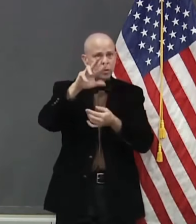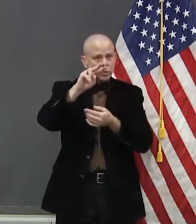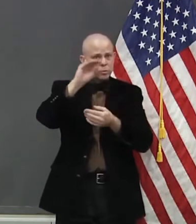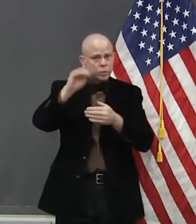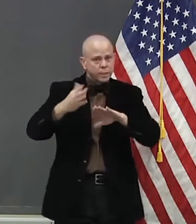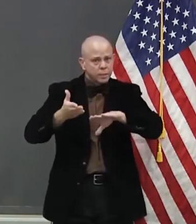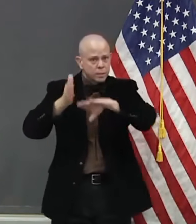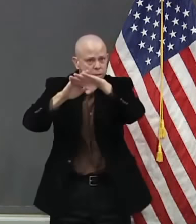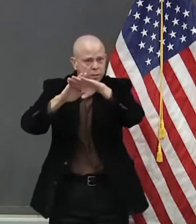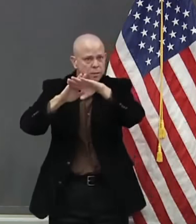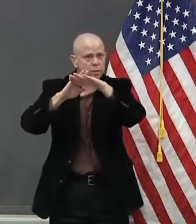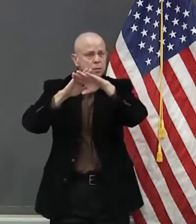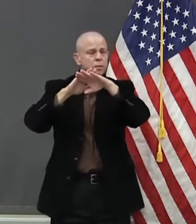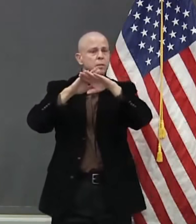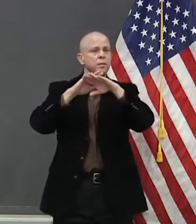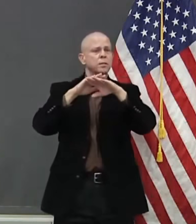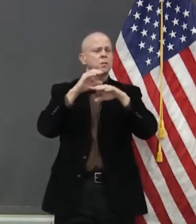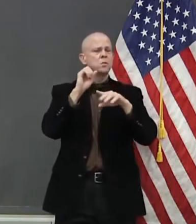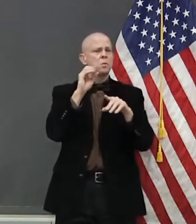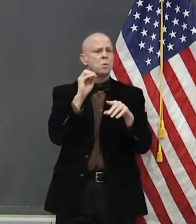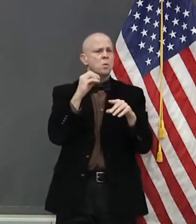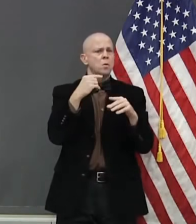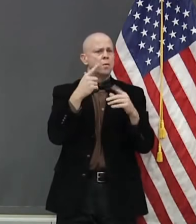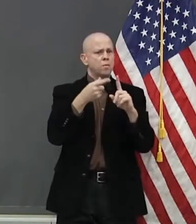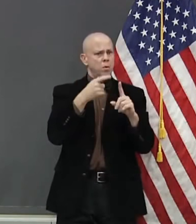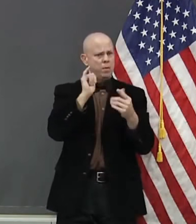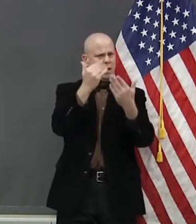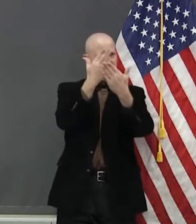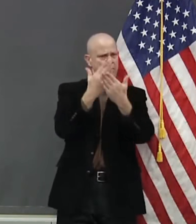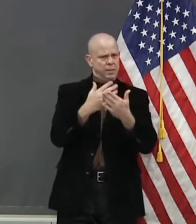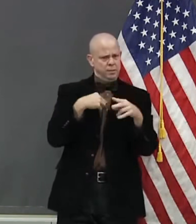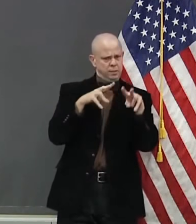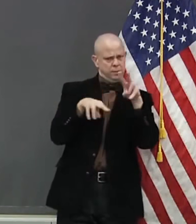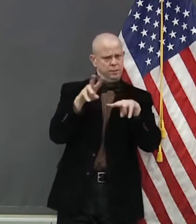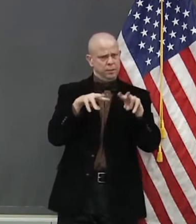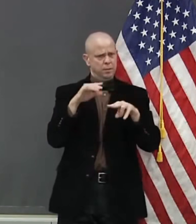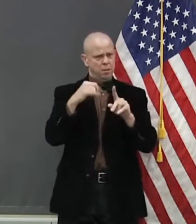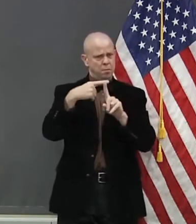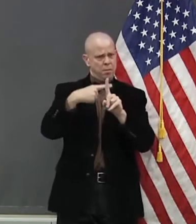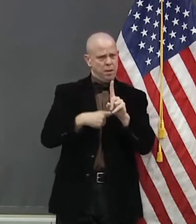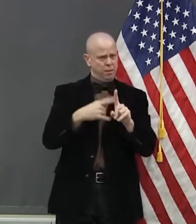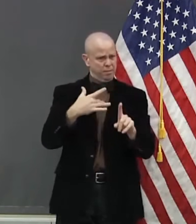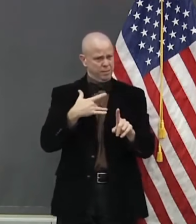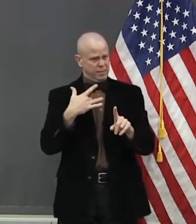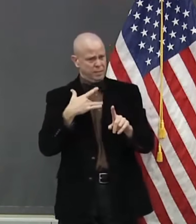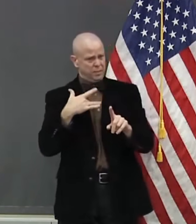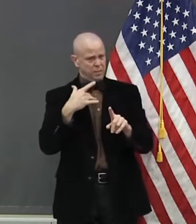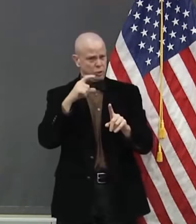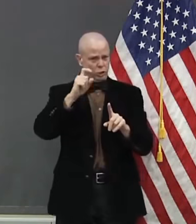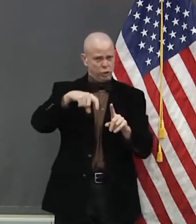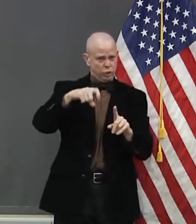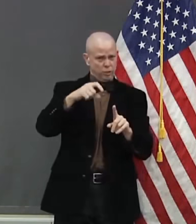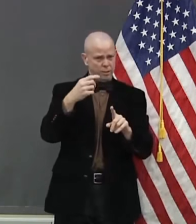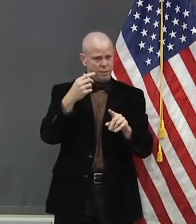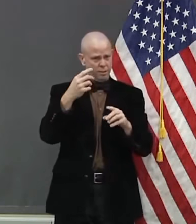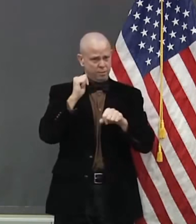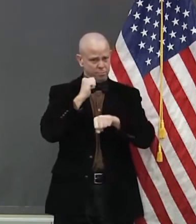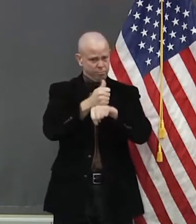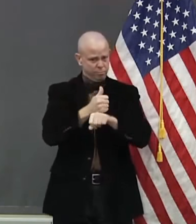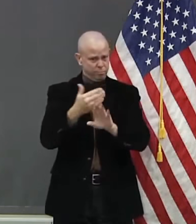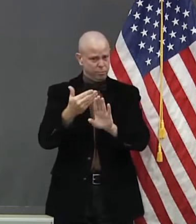is, based on the evidence you guys have had over the past month, do you think you should have implemented these measures you've announced today